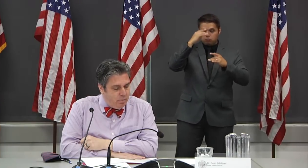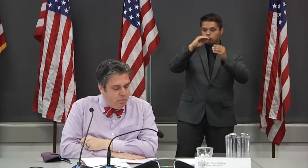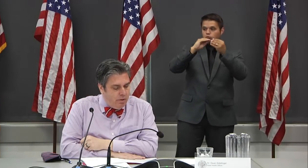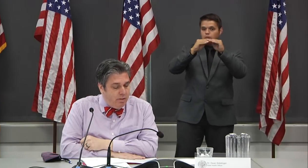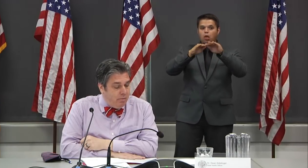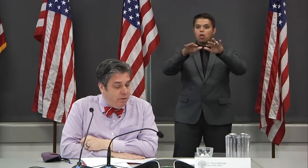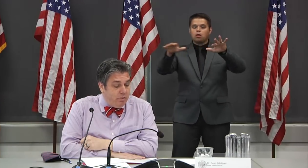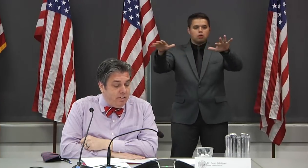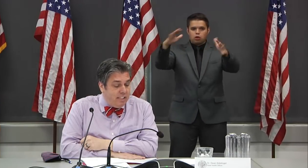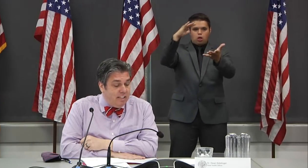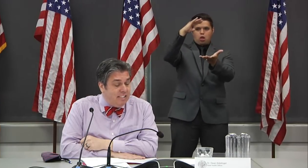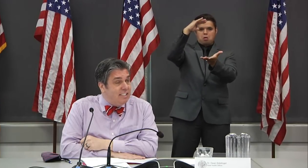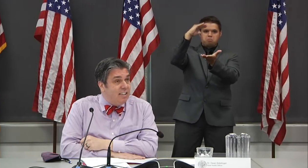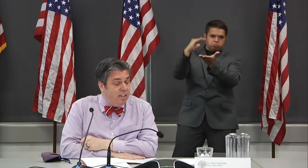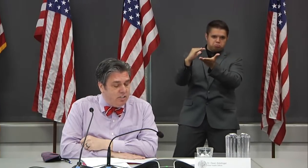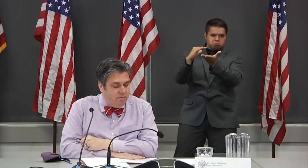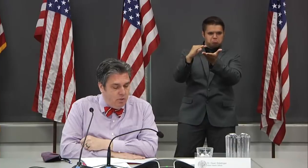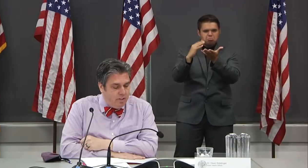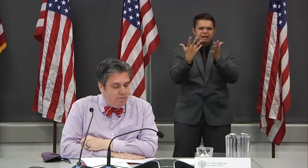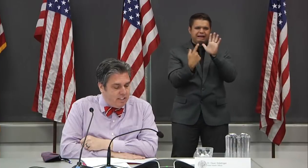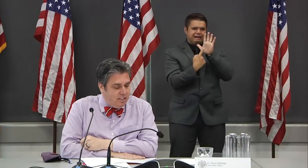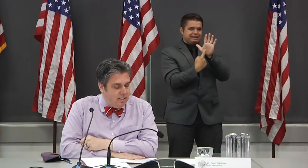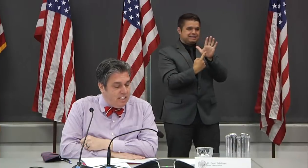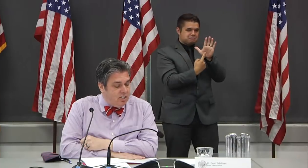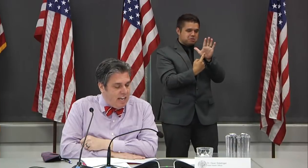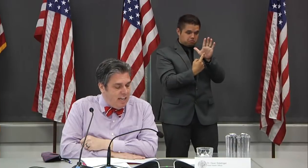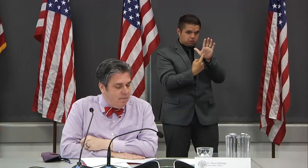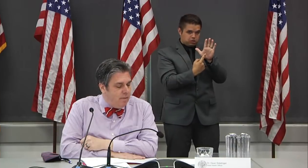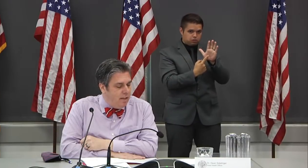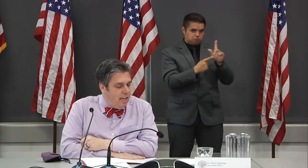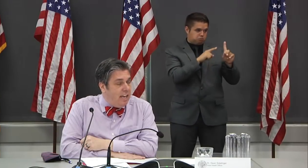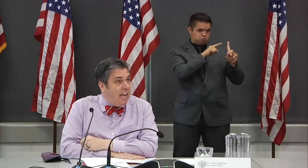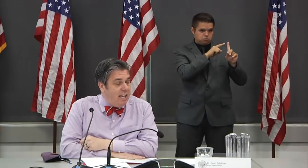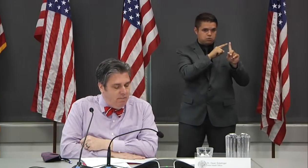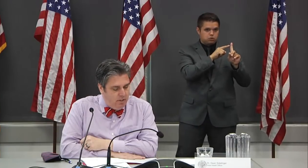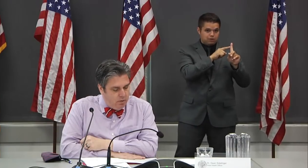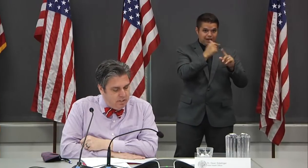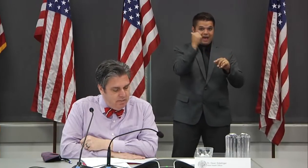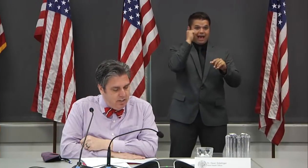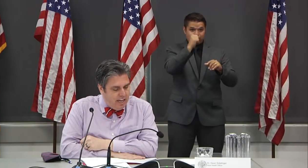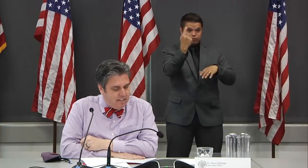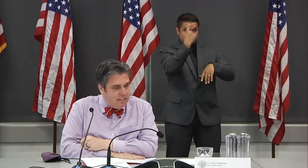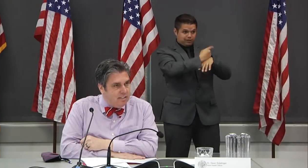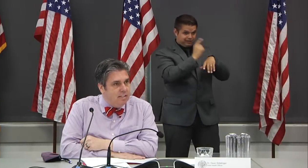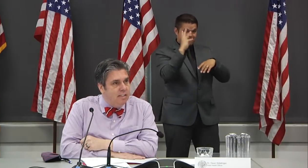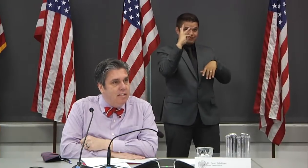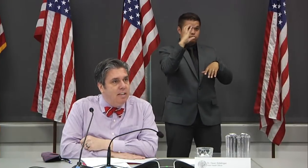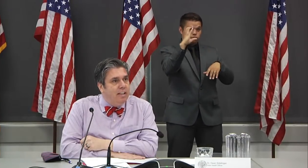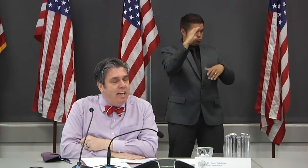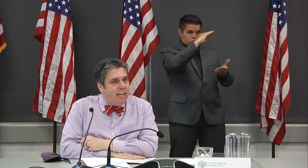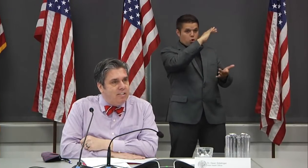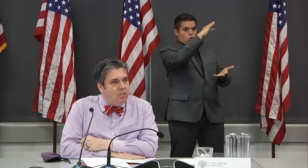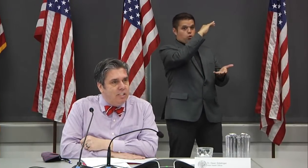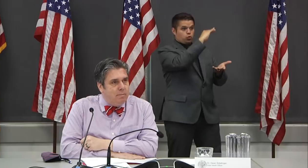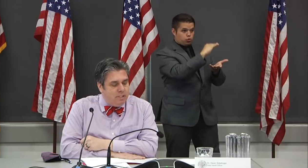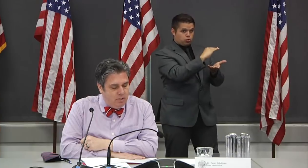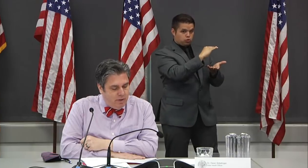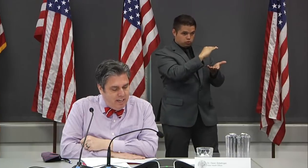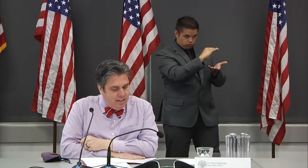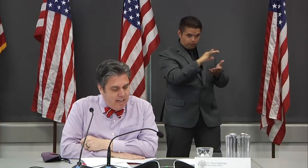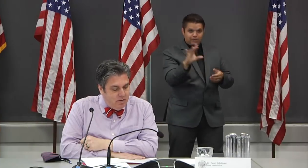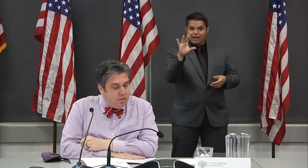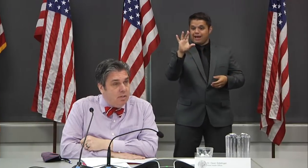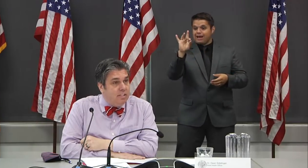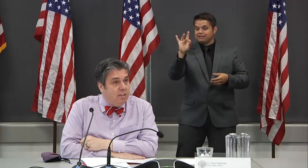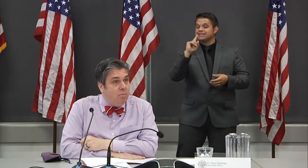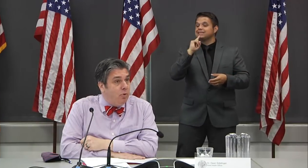scenario, we would see 600 fewer infections each day and 8 fewer severe cases. That gets our transmission